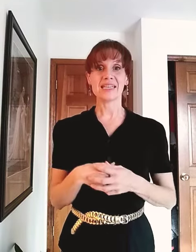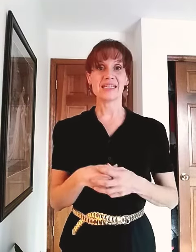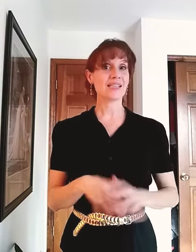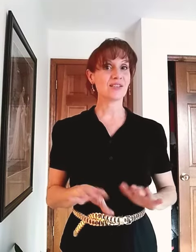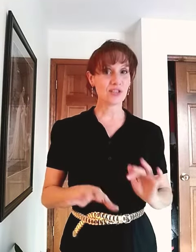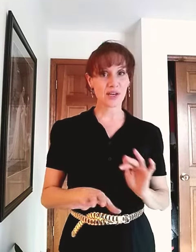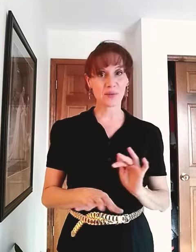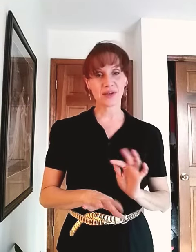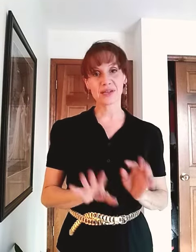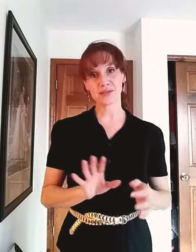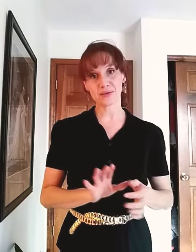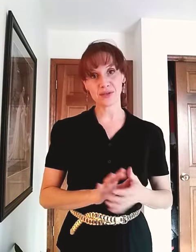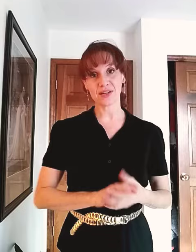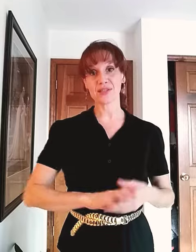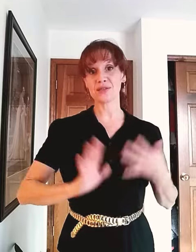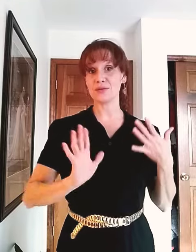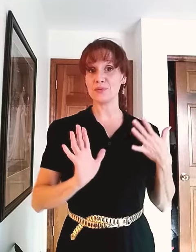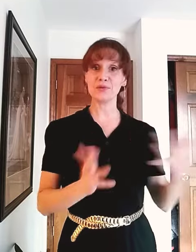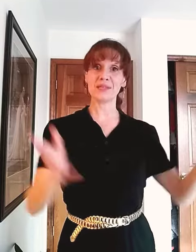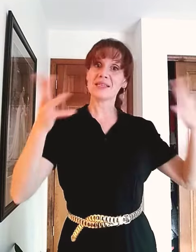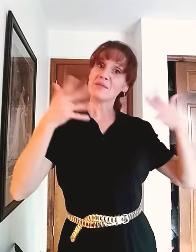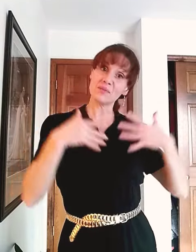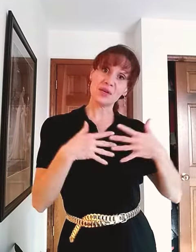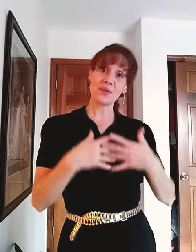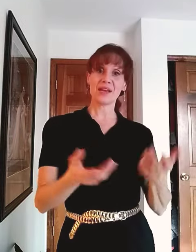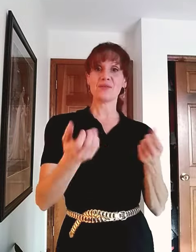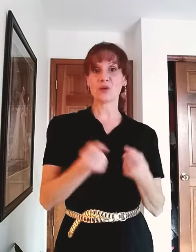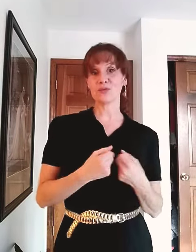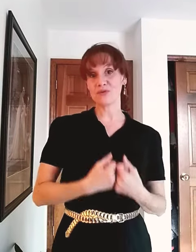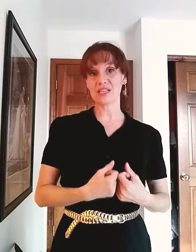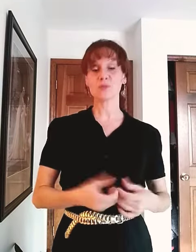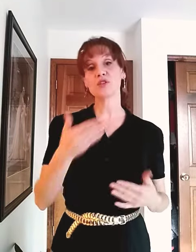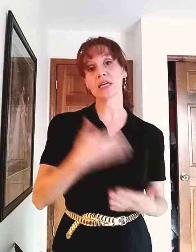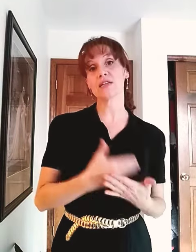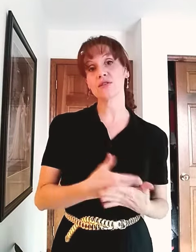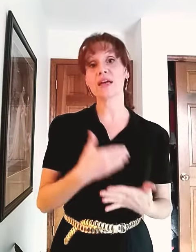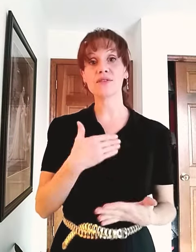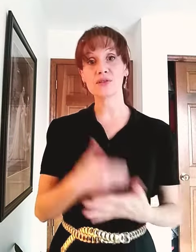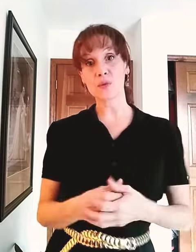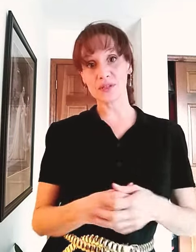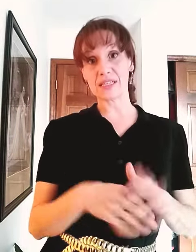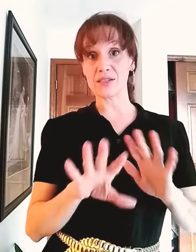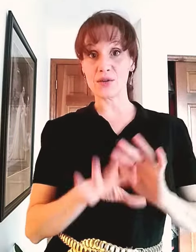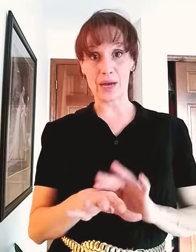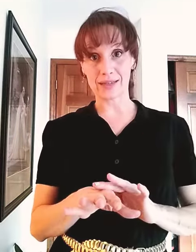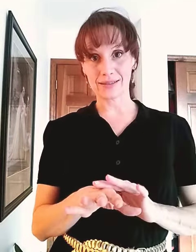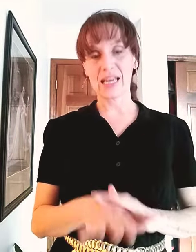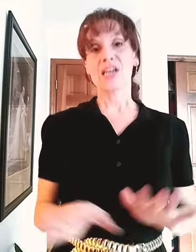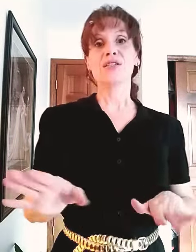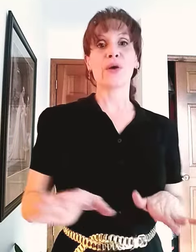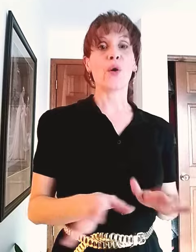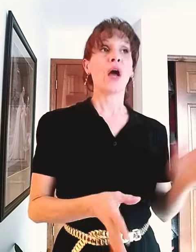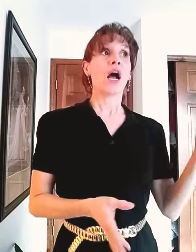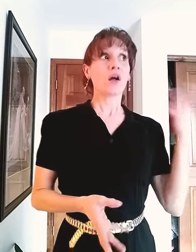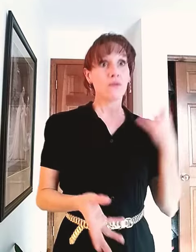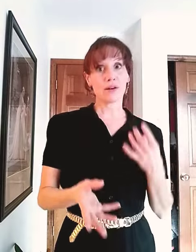is January, it's the new year, it's the new moon, it's time to make way and welcome new things, but you can't do that if there's old things in your way. So, clutter